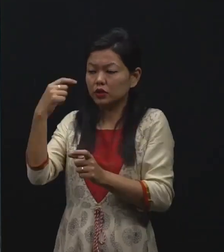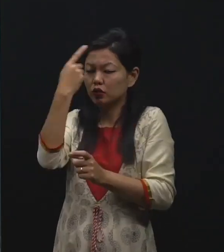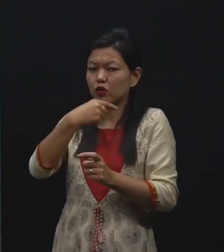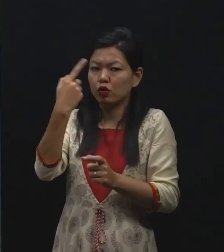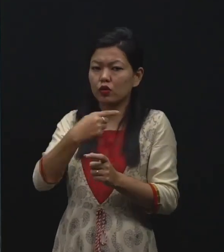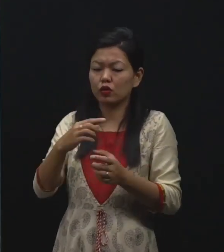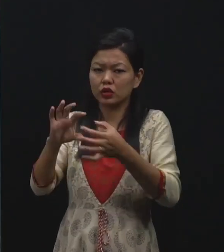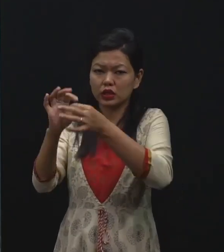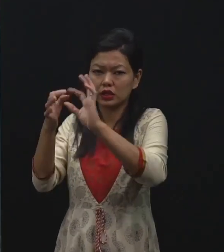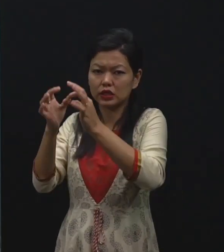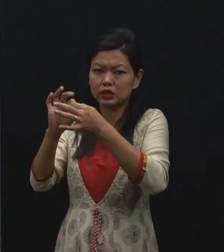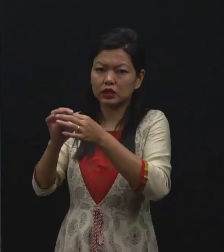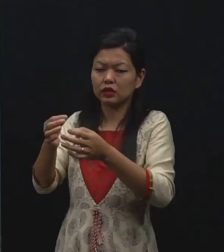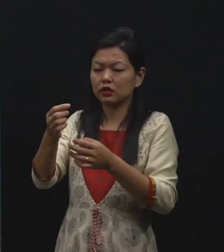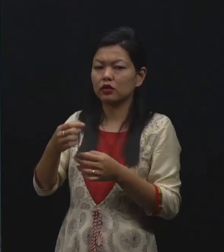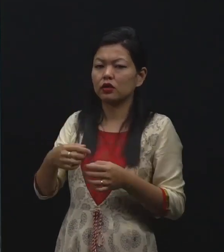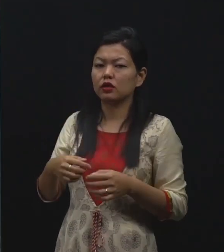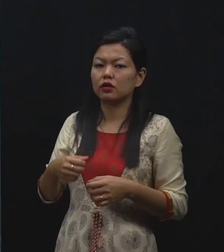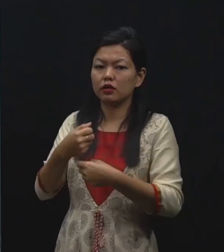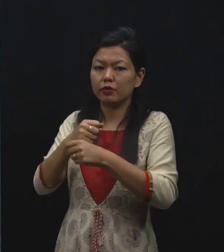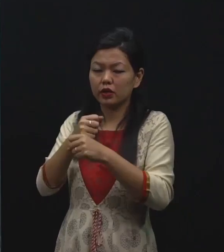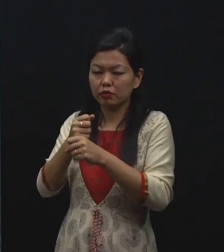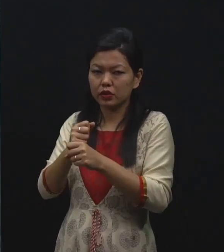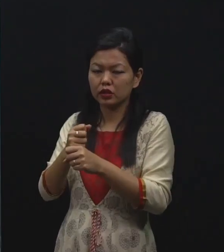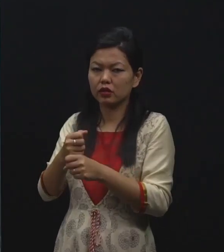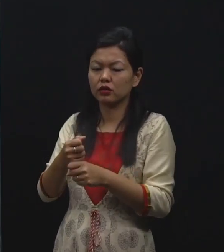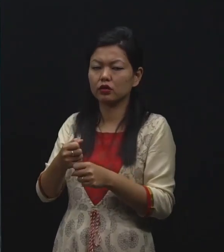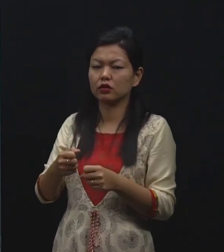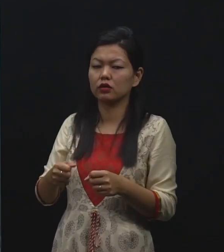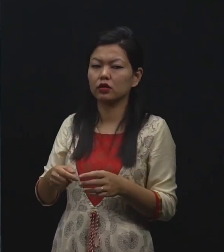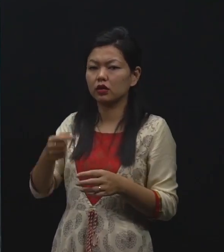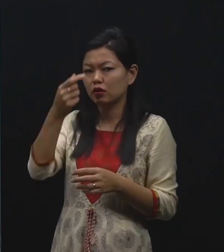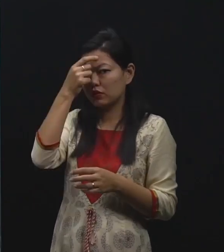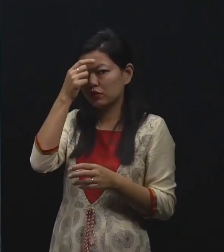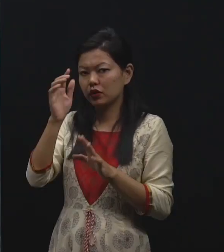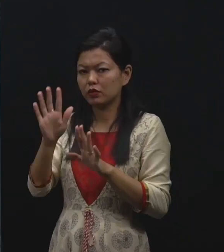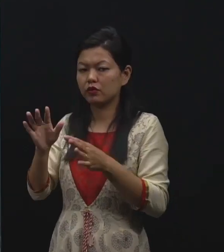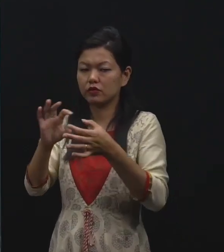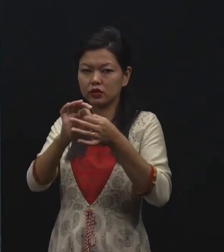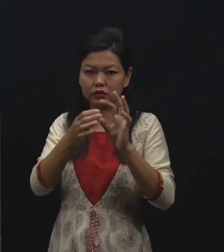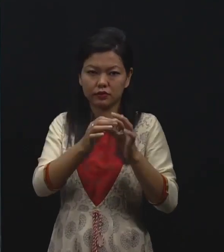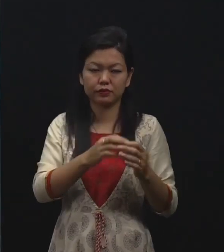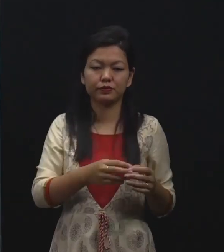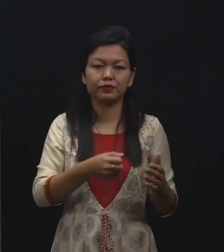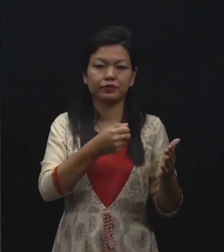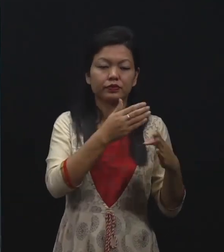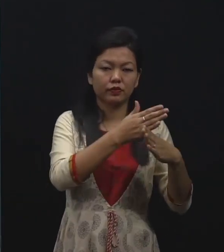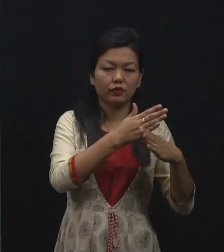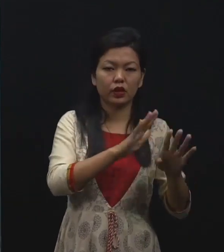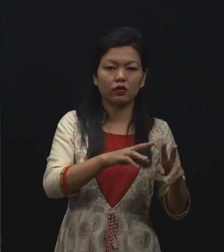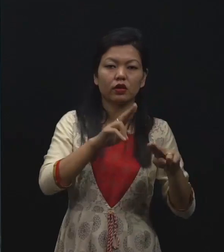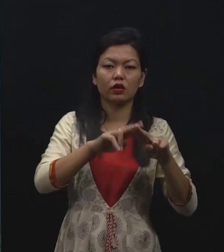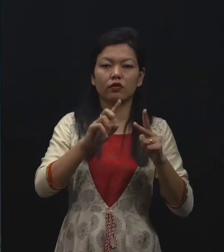Okay, so the informant has to go through certain process in order to file this FIR. Okay, let me read out for you. Number